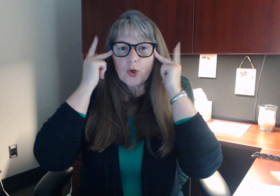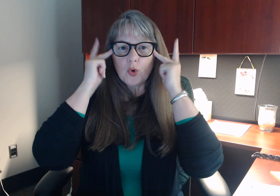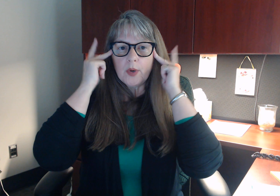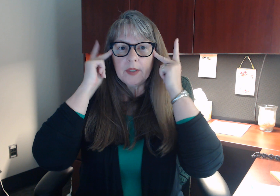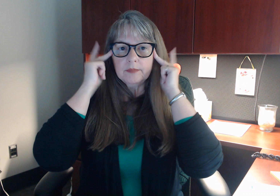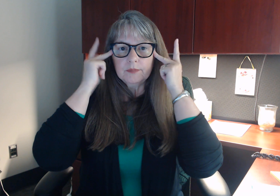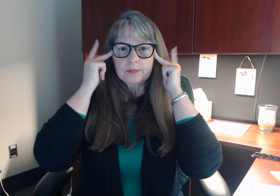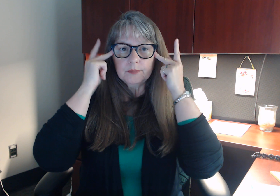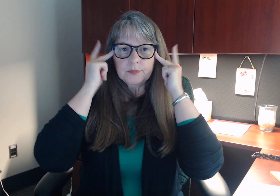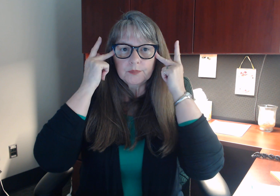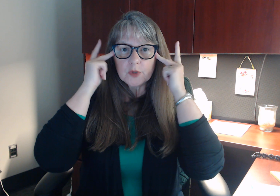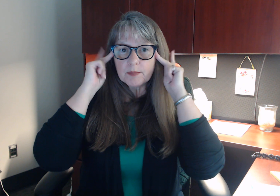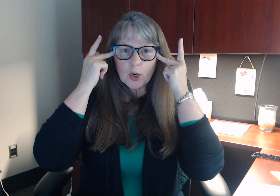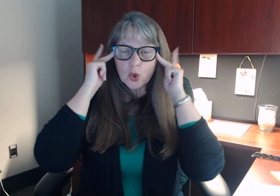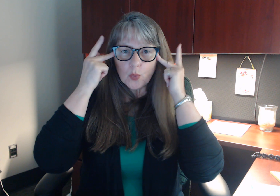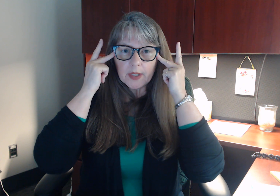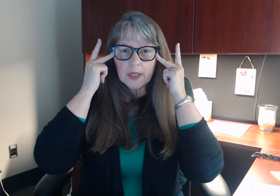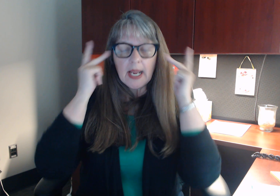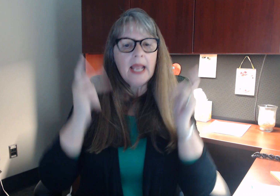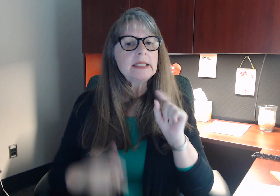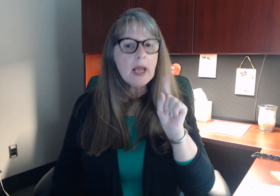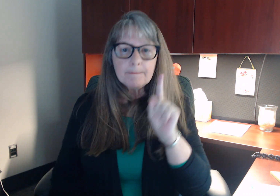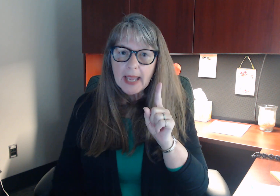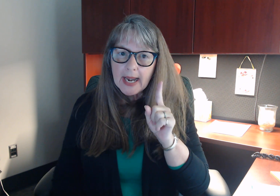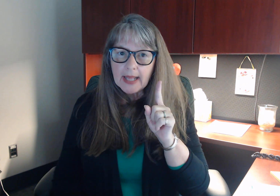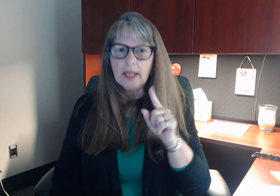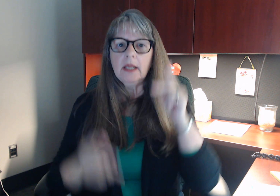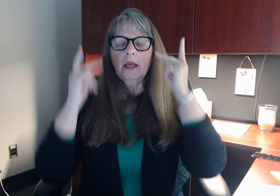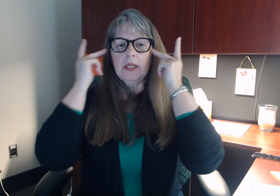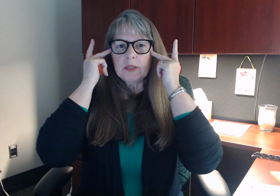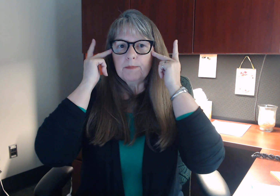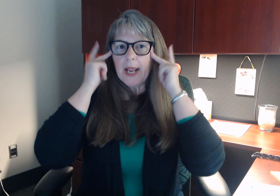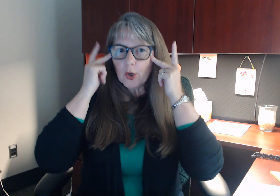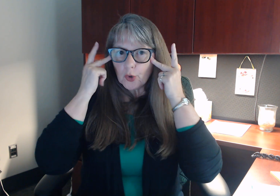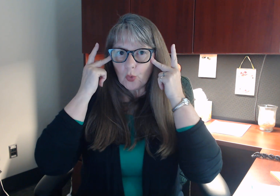Paranoid. It's paranoid. It's not panic, it's paranoid.